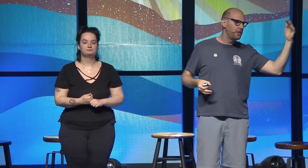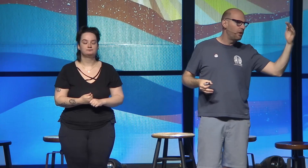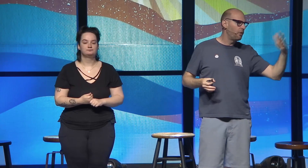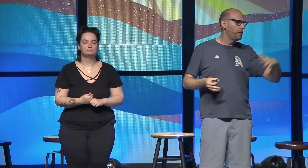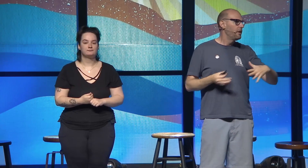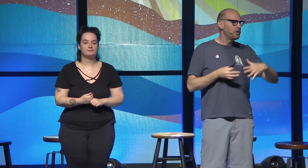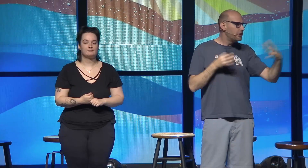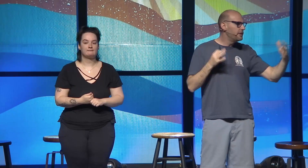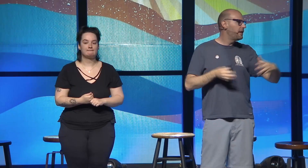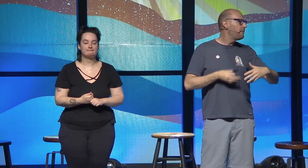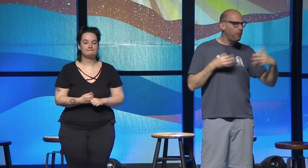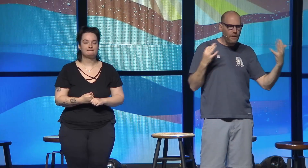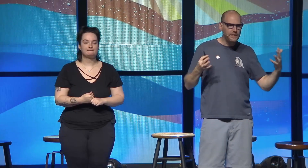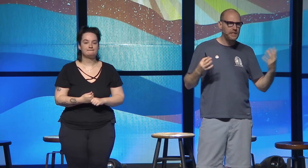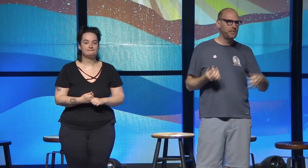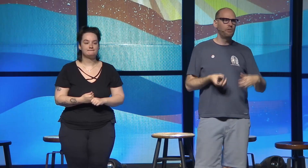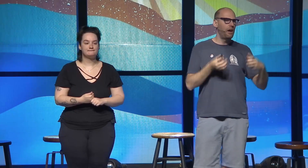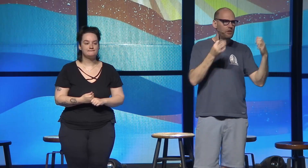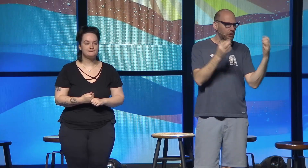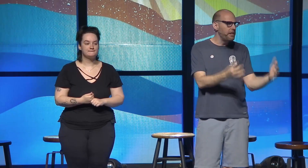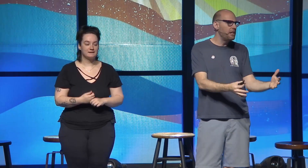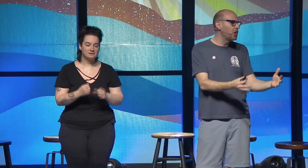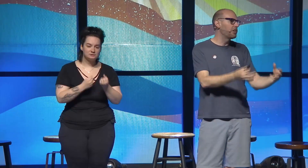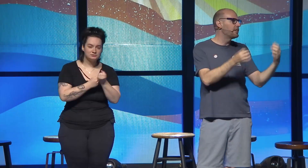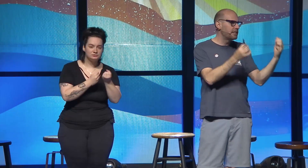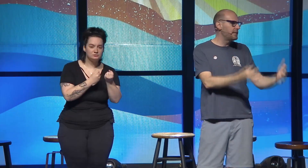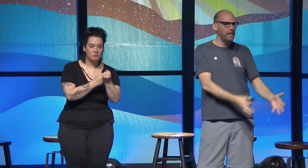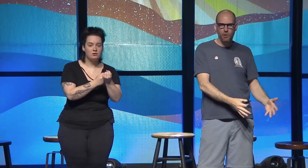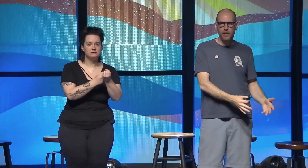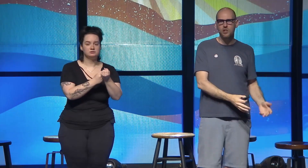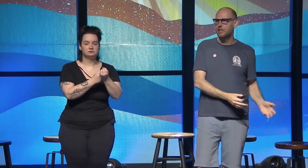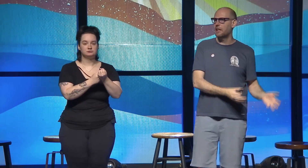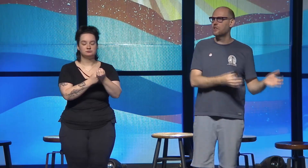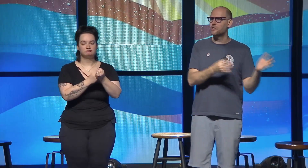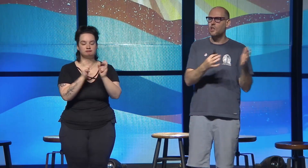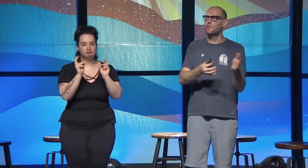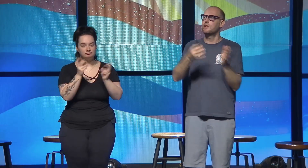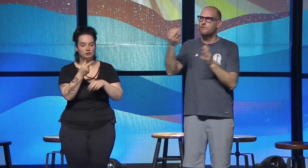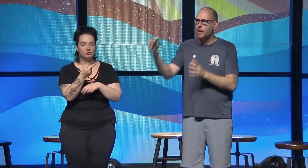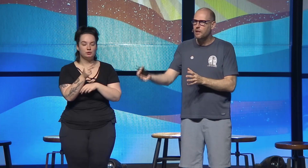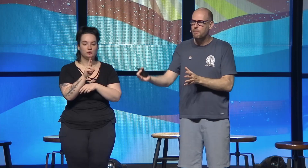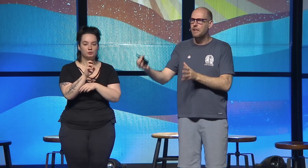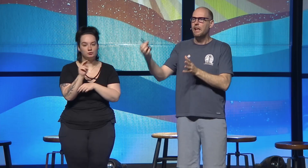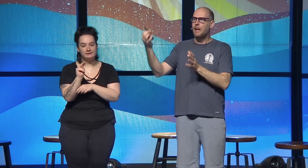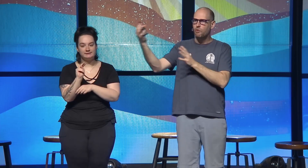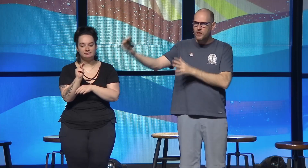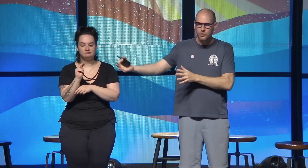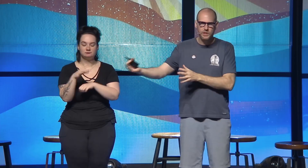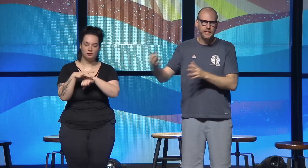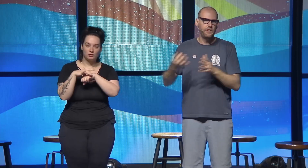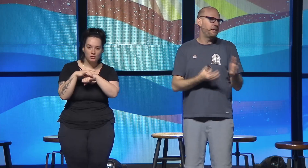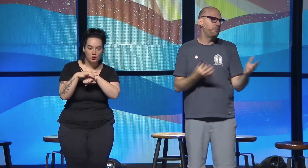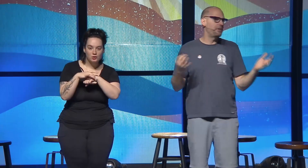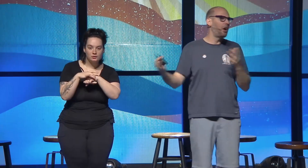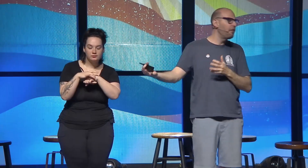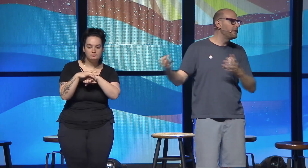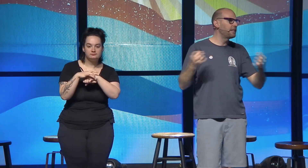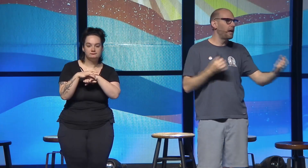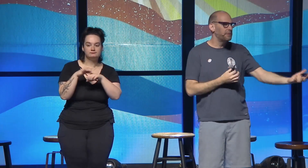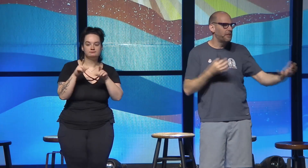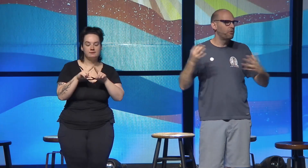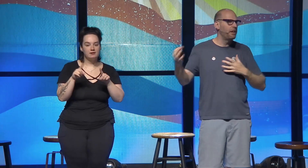for, good policies around green earth and sustainable energy. Like there's also the development and resourcing of people